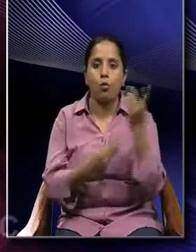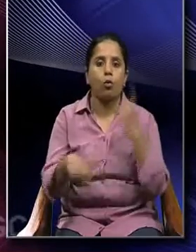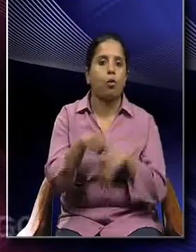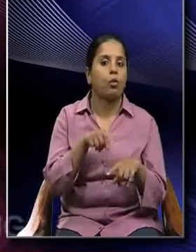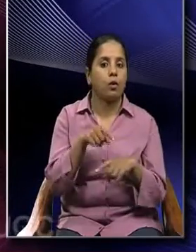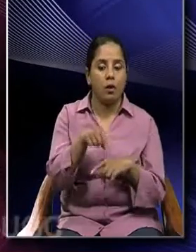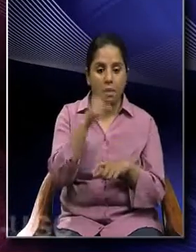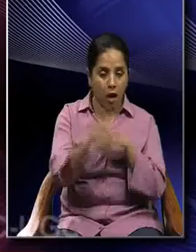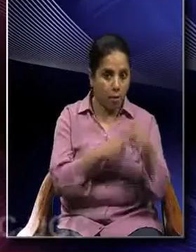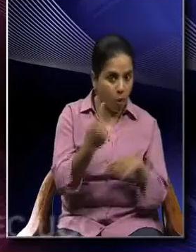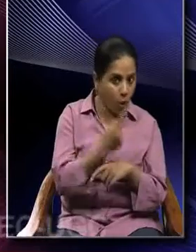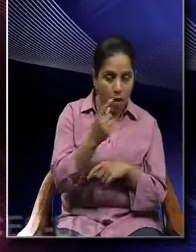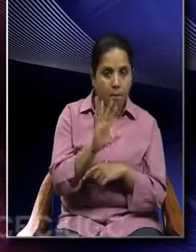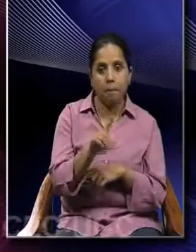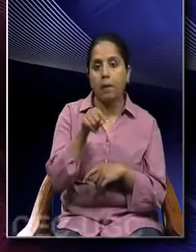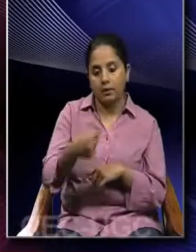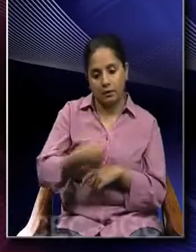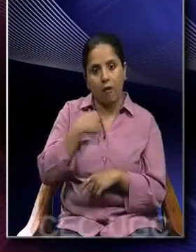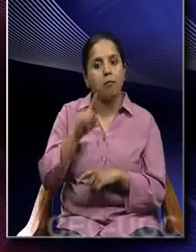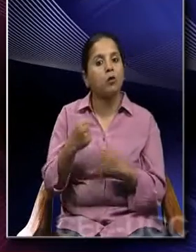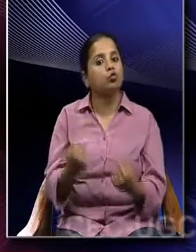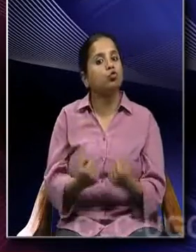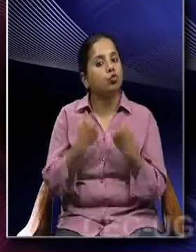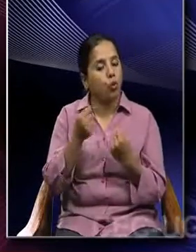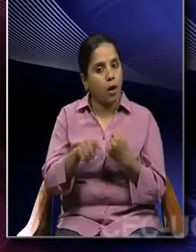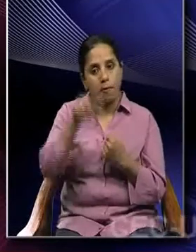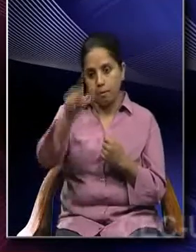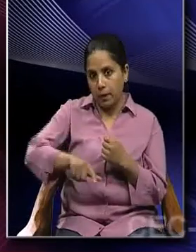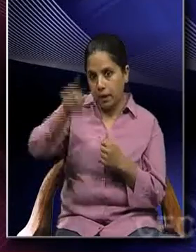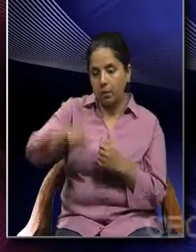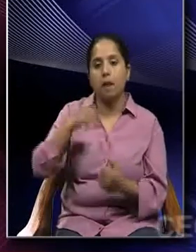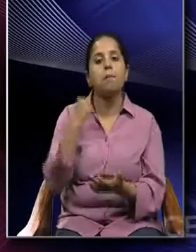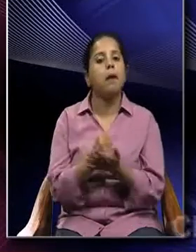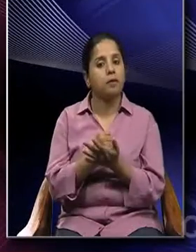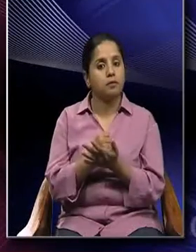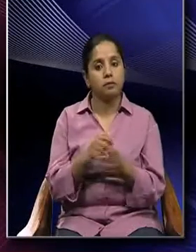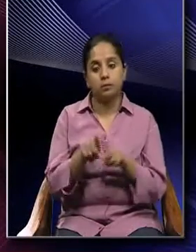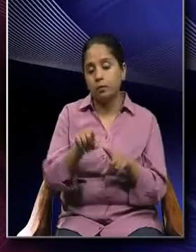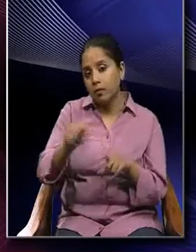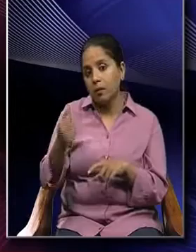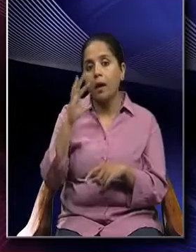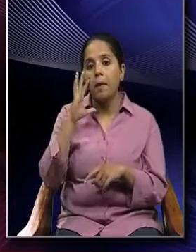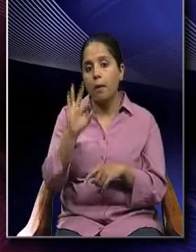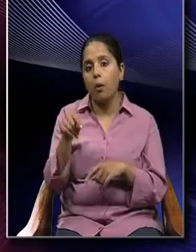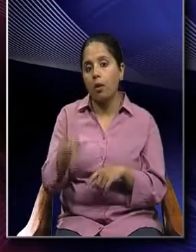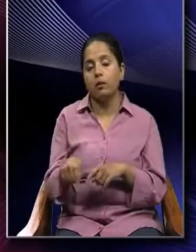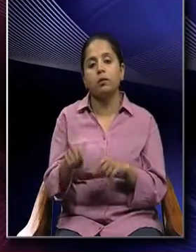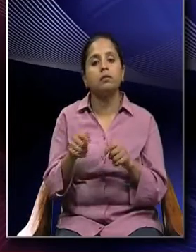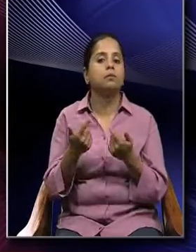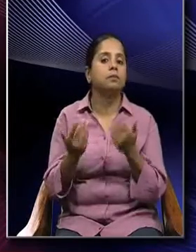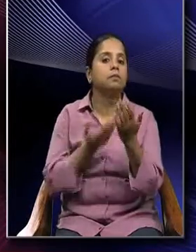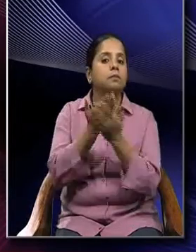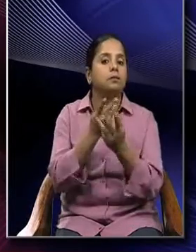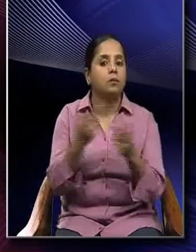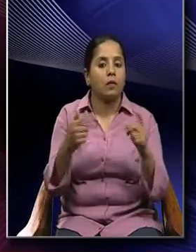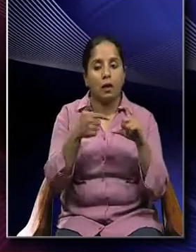only corporate but also the self, also the individuals. Another important application of this